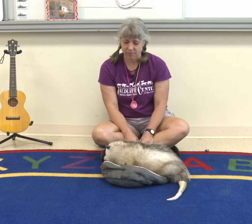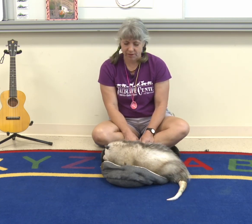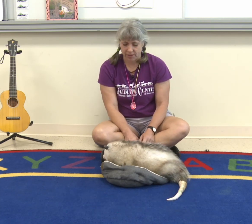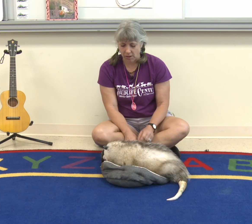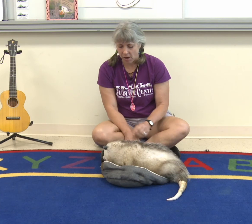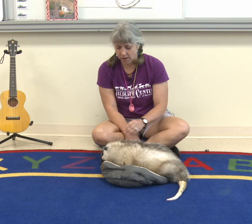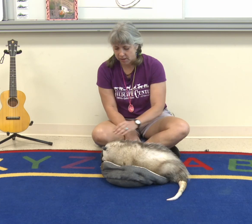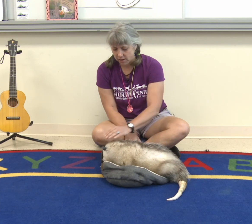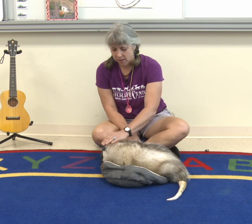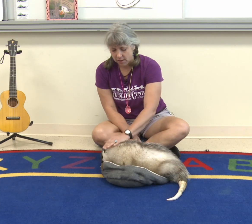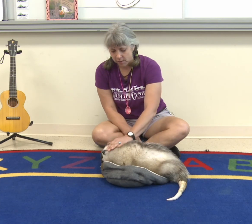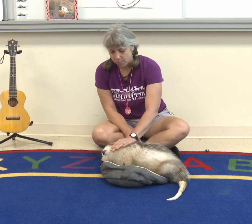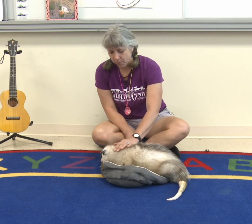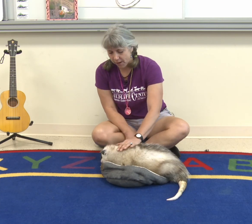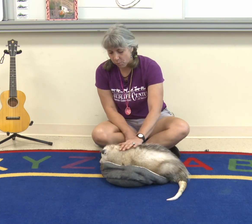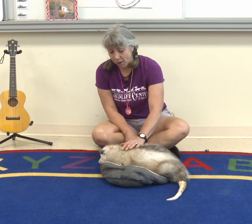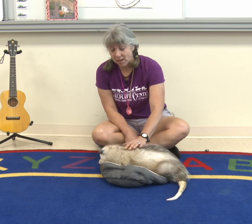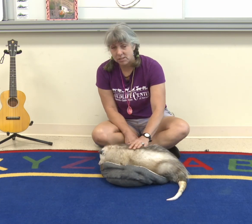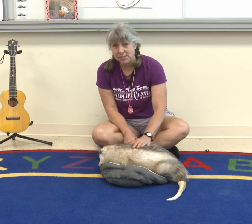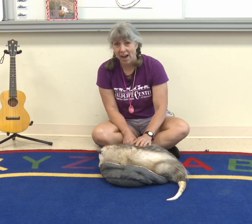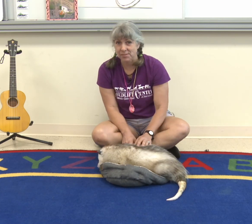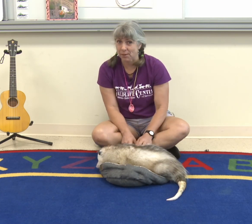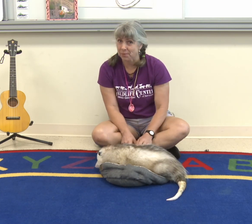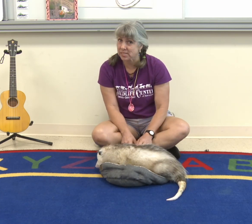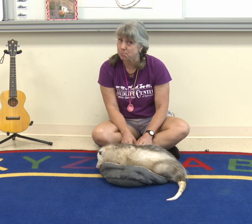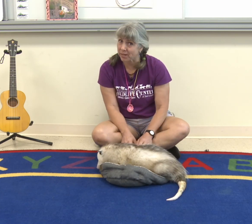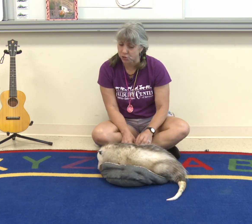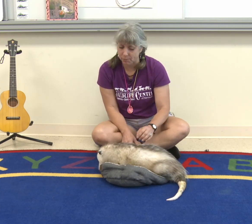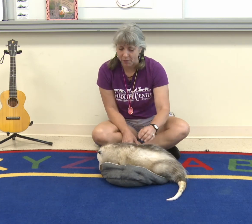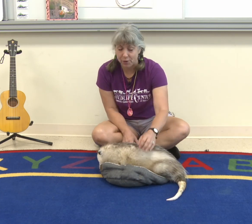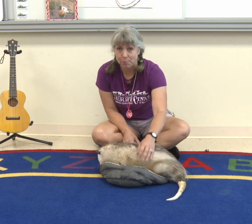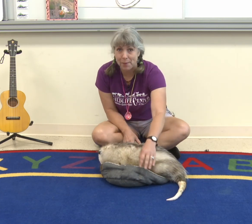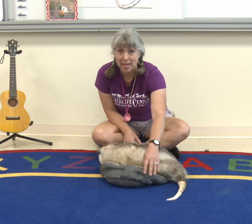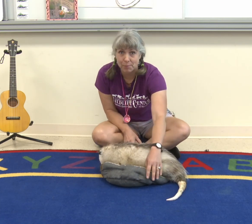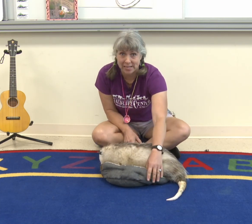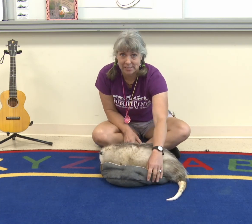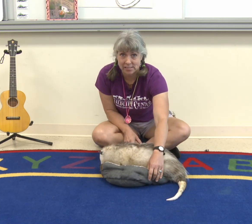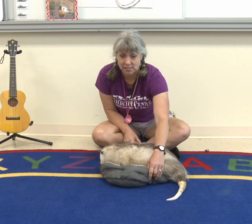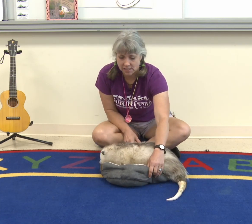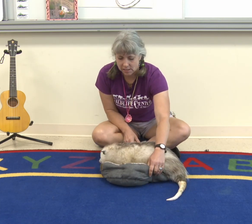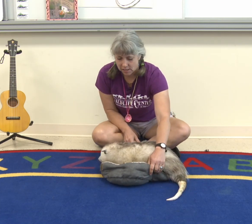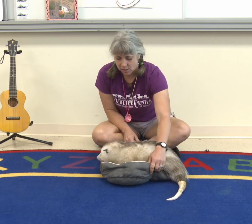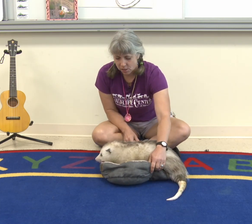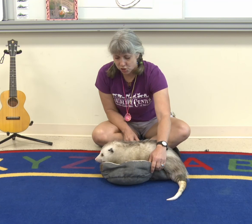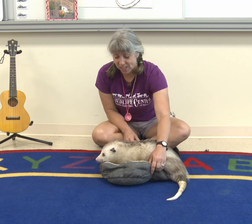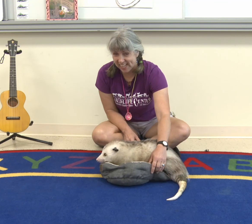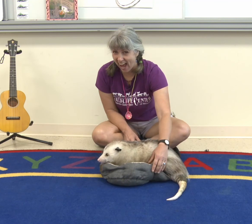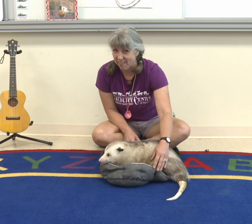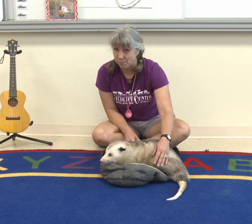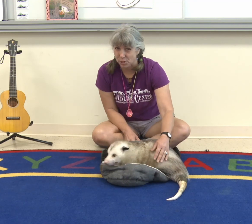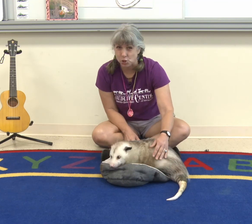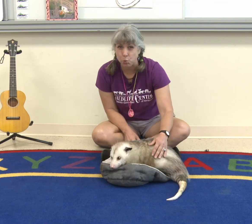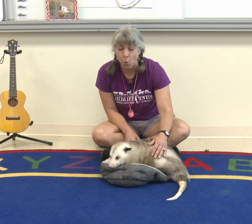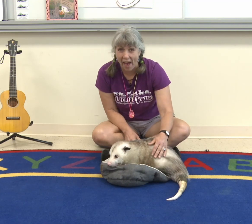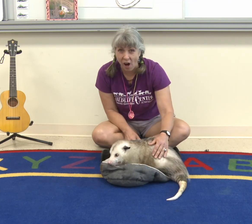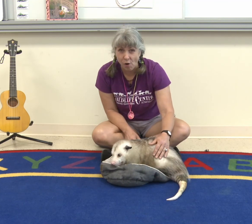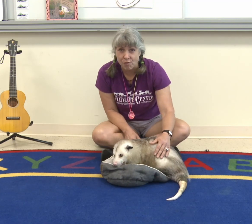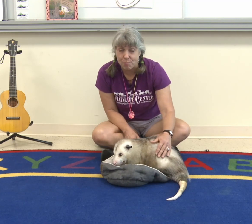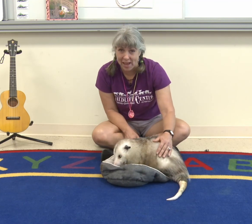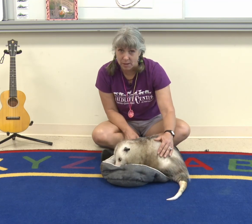very long, but opossums have something special about their babies. She can have up to 12 babies